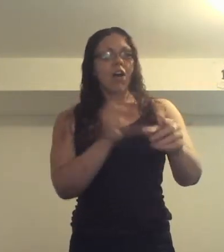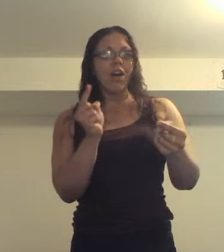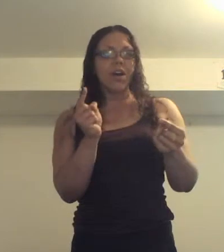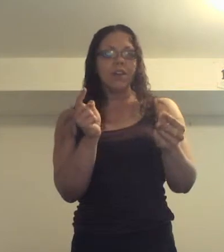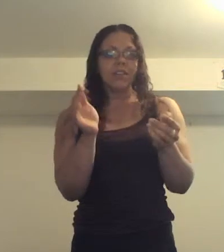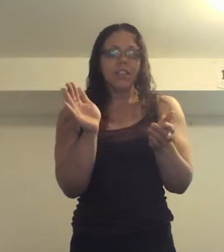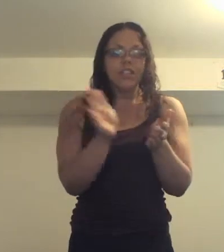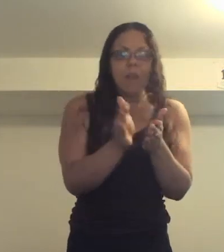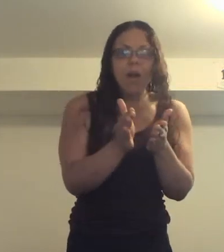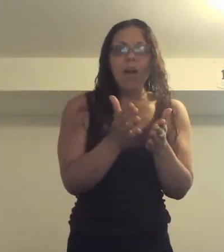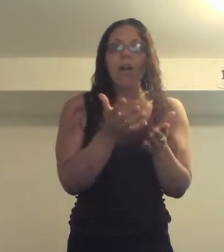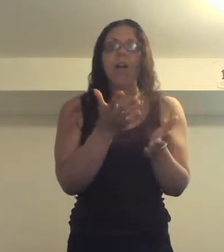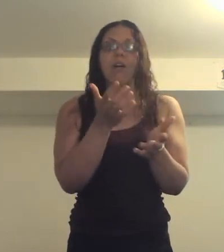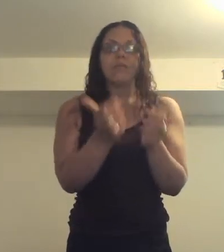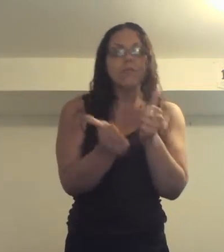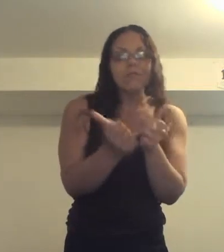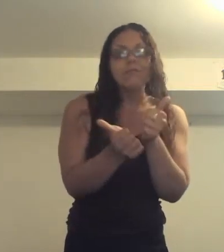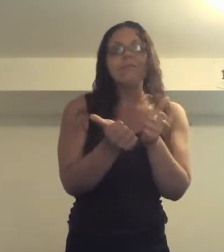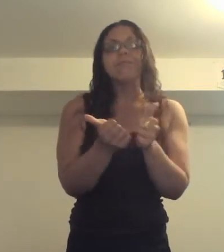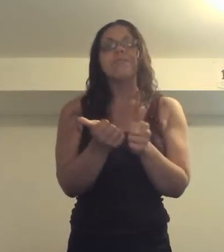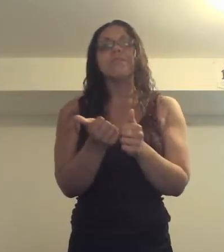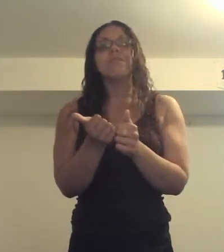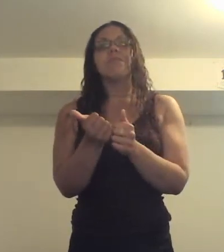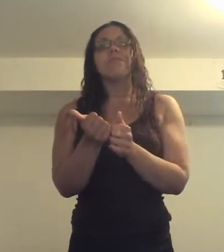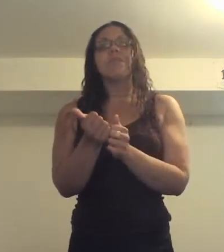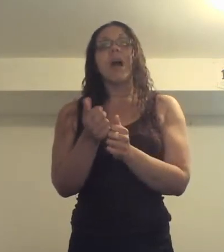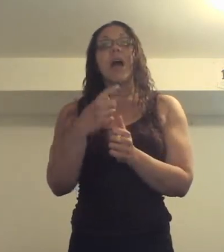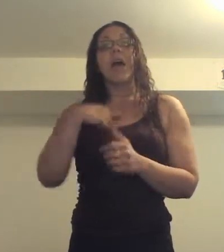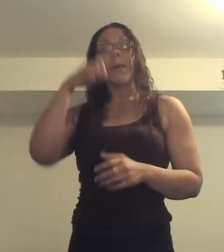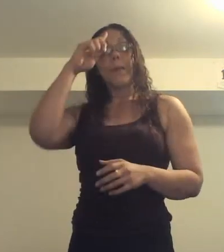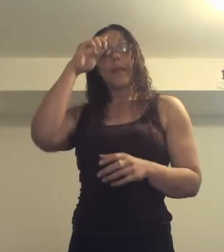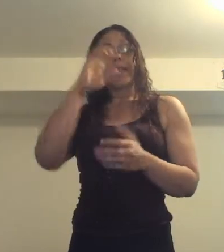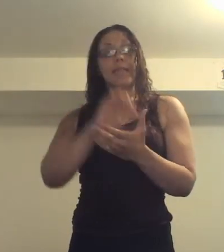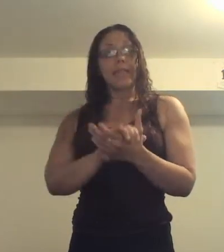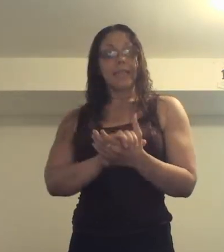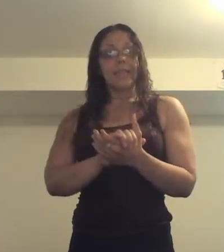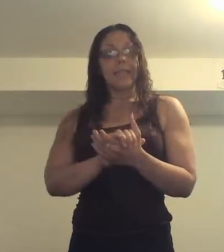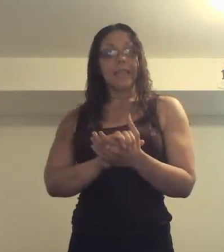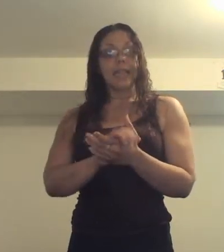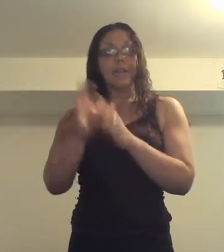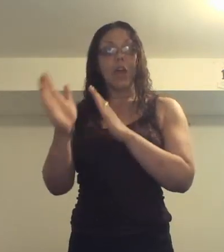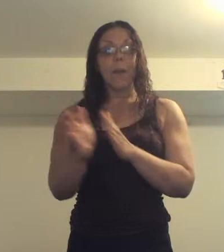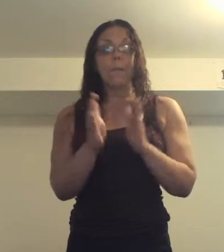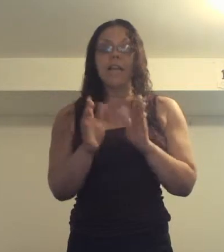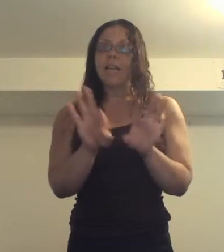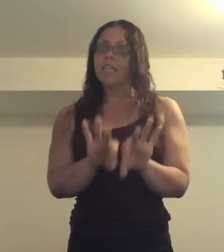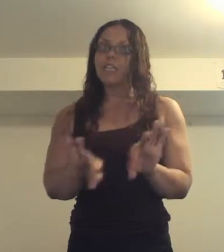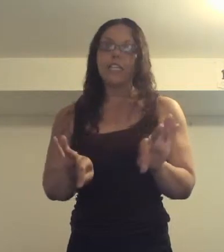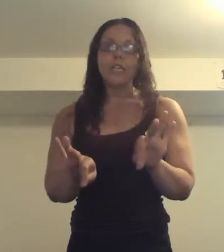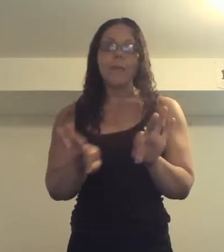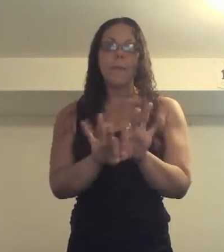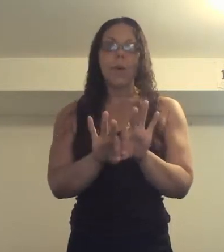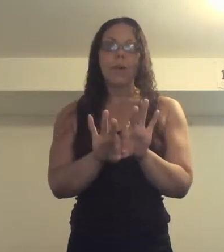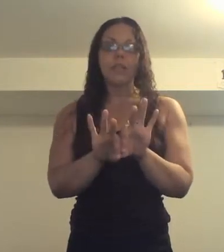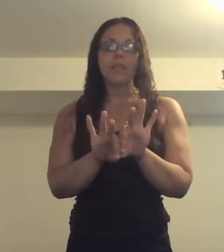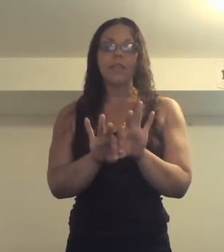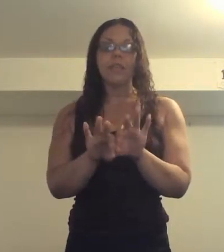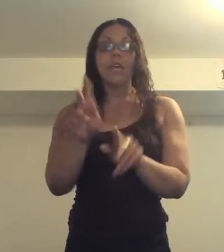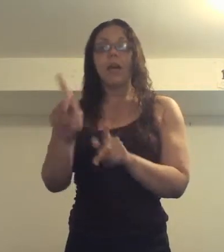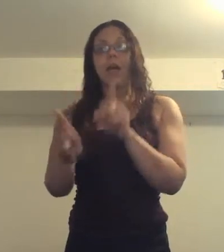a firm believer in sitting down and doing a little pre-trip planning, making sure that everybody's expectations of what we're going to be doing, where we're going to be